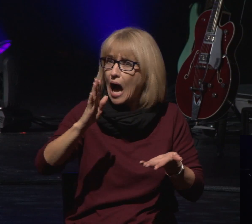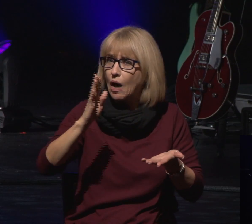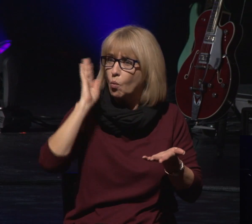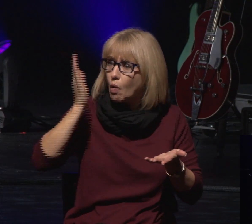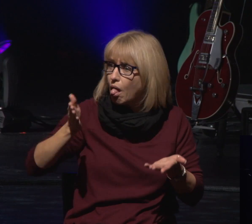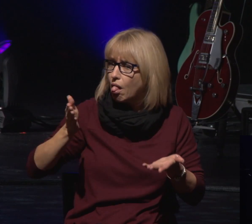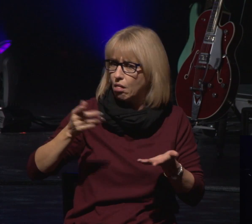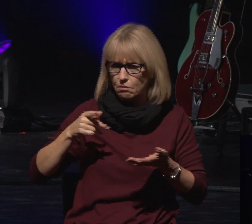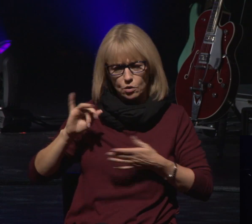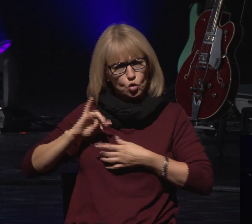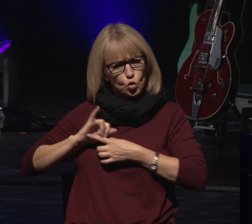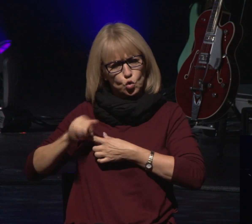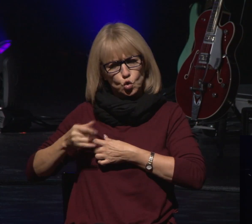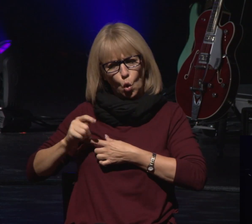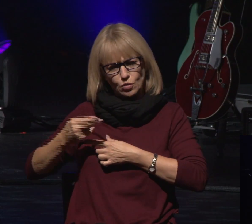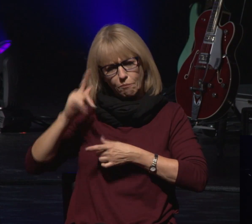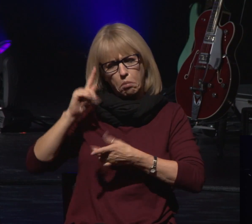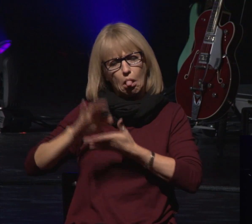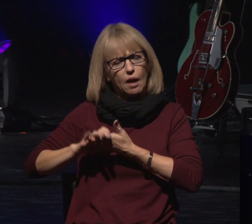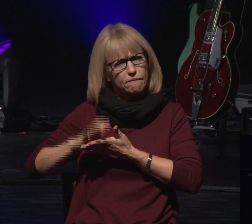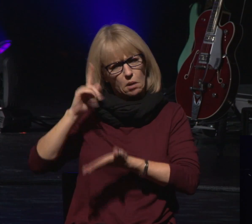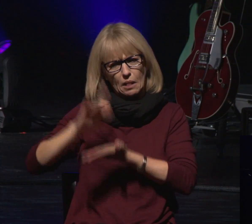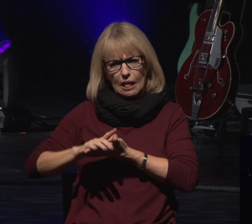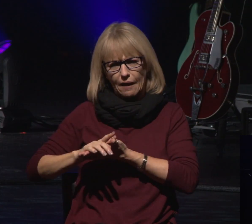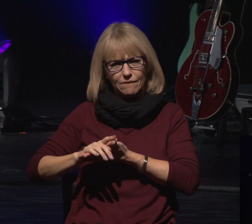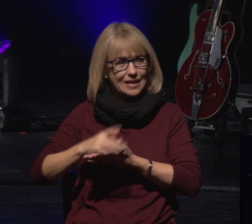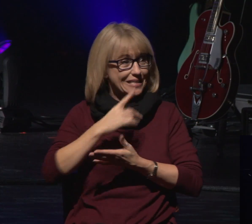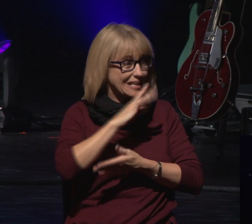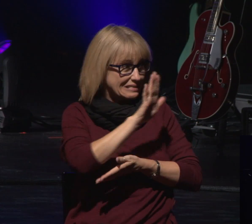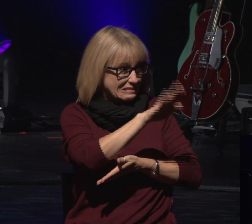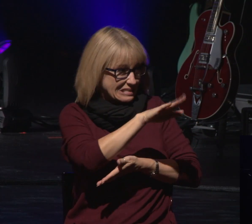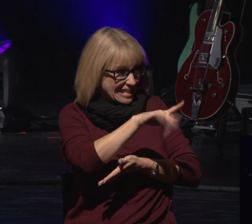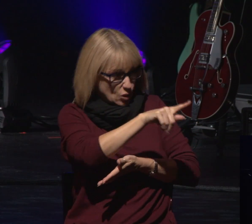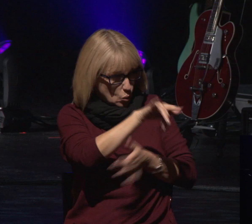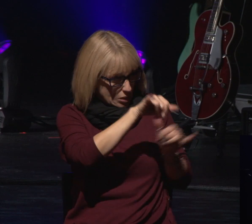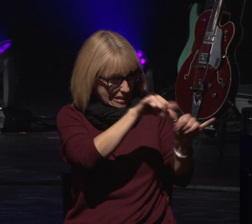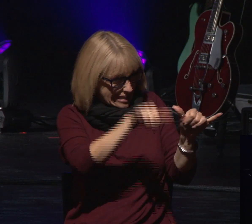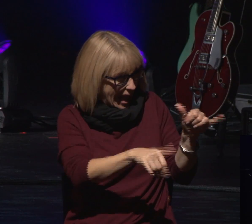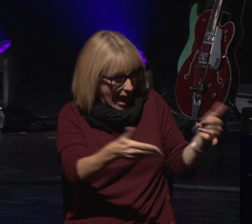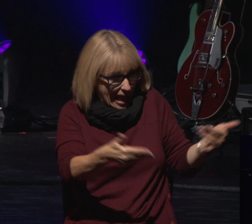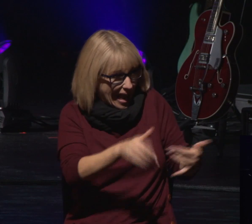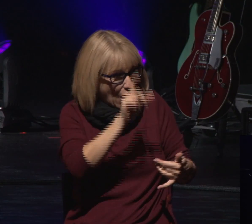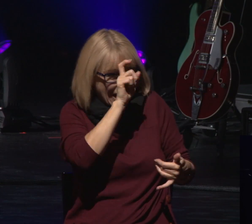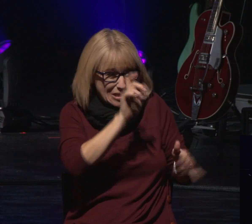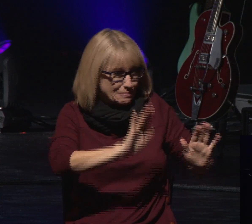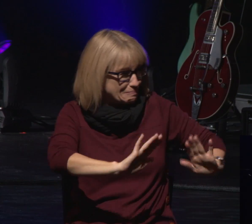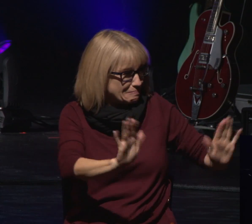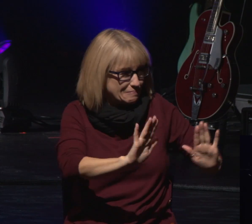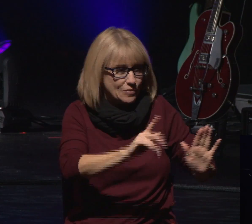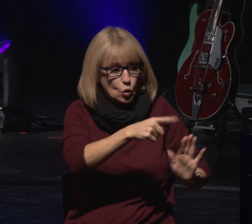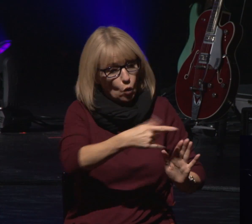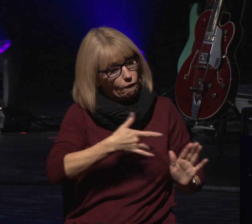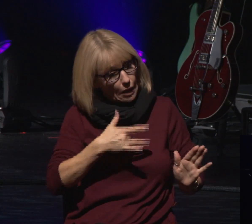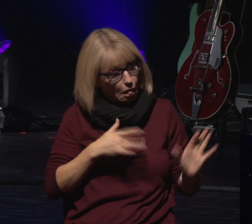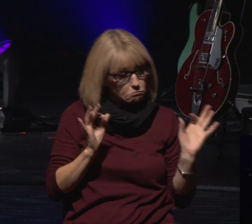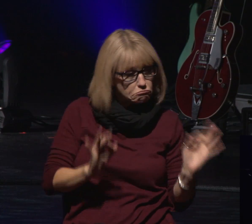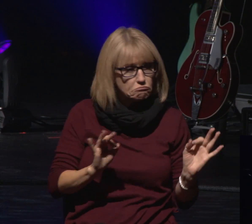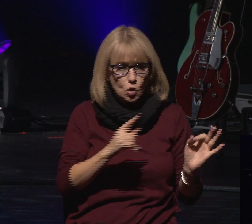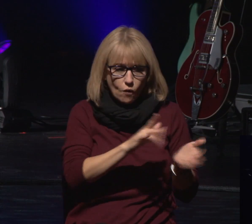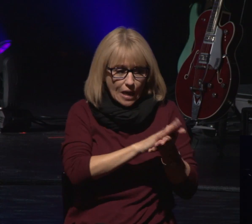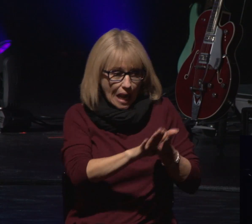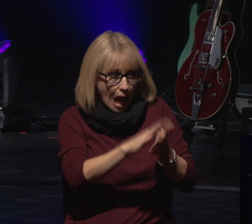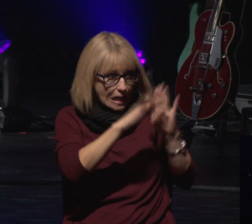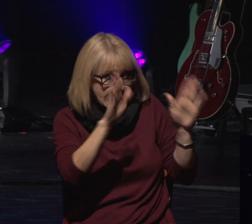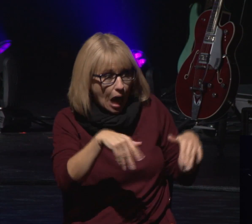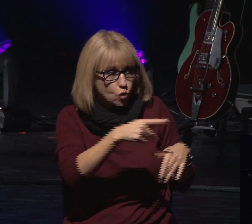his promises. Always. He's saying, Egypt, this is not the end of the story. Sure, you may have accomplished a lot. You got a nice